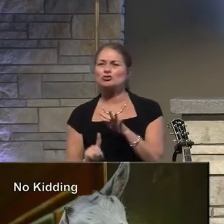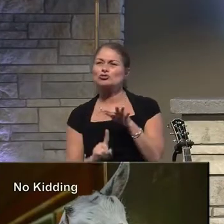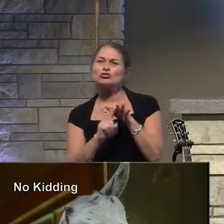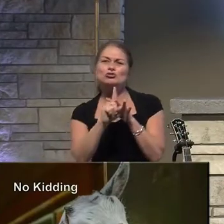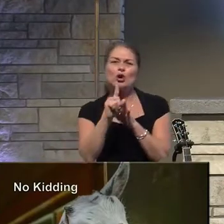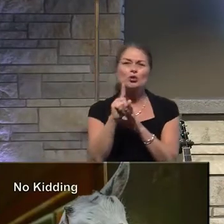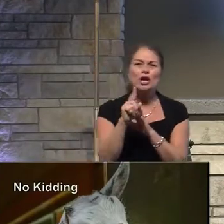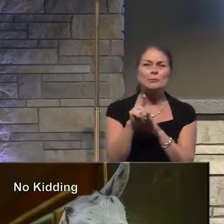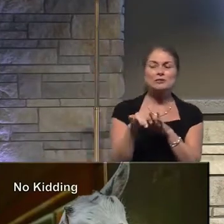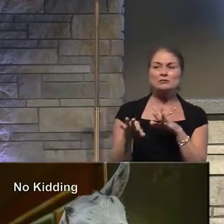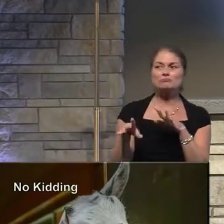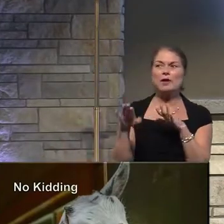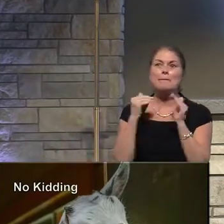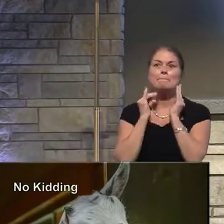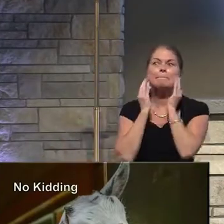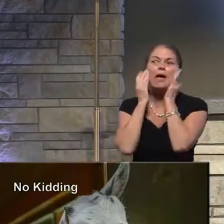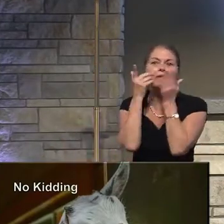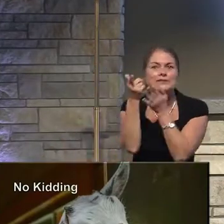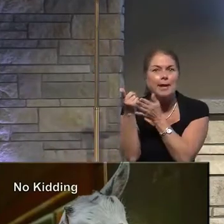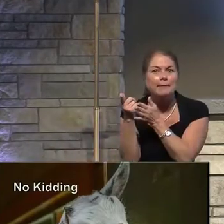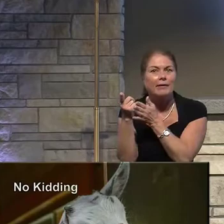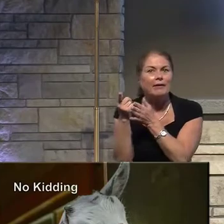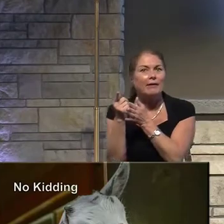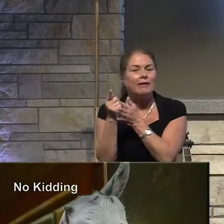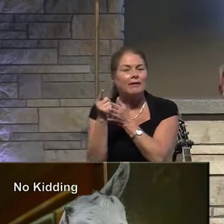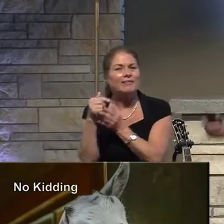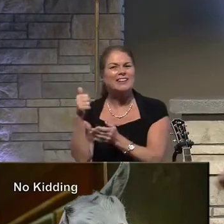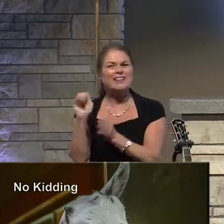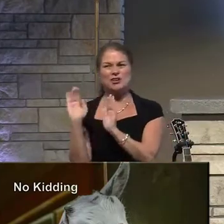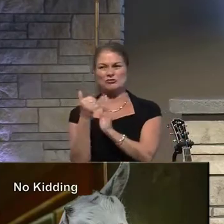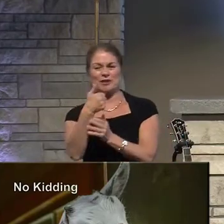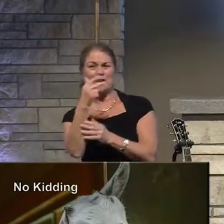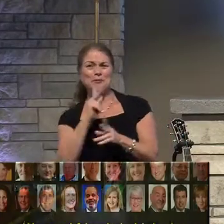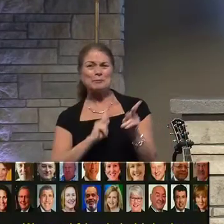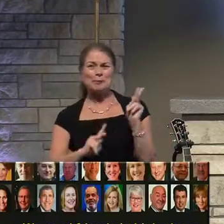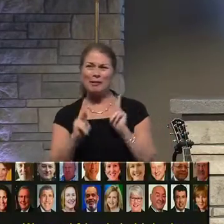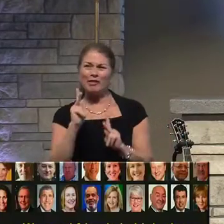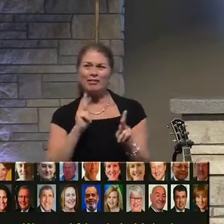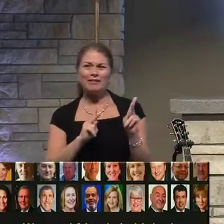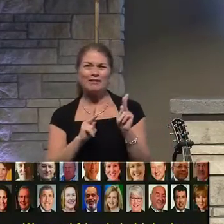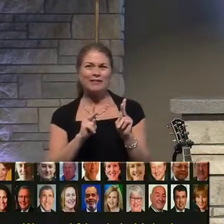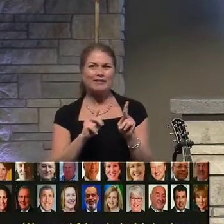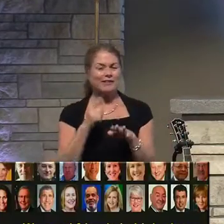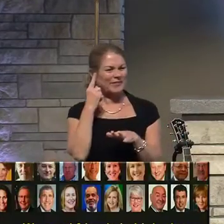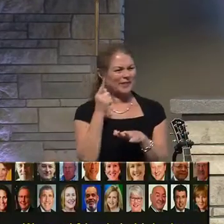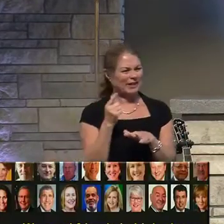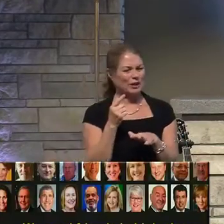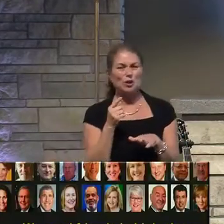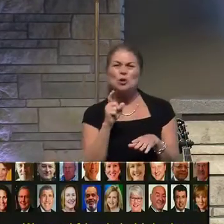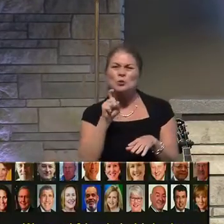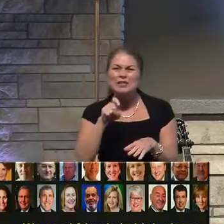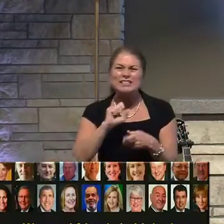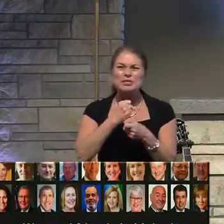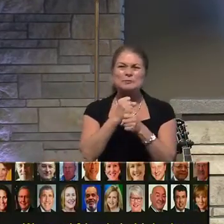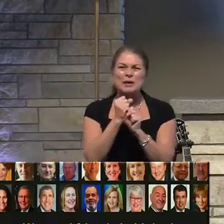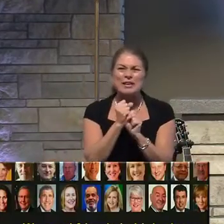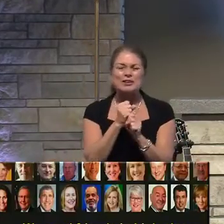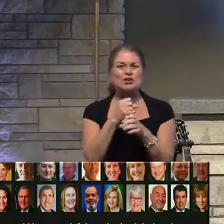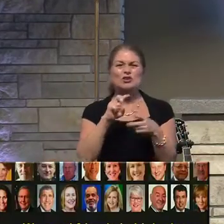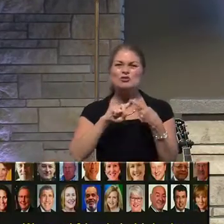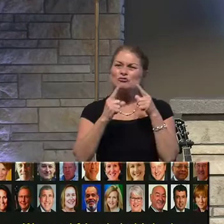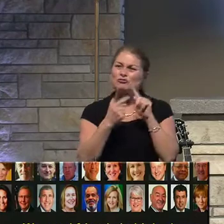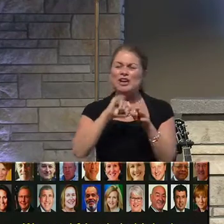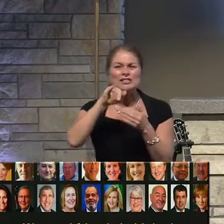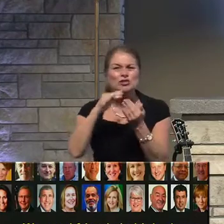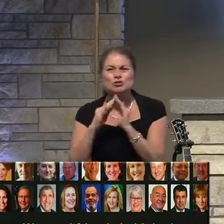did it in public. I mean, maybe Peter and the other disciples were thinking, Jesus, we need to make friends in Jerusalem. I